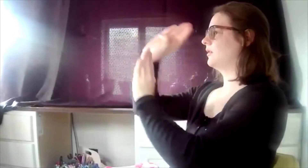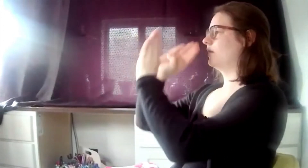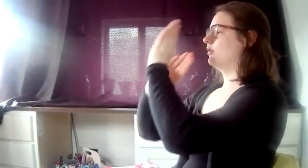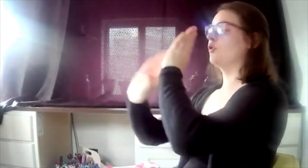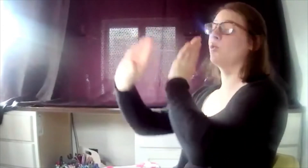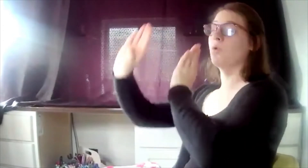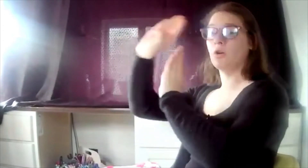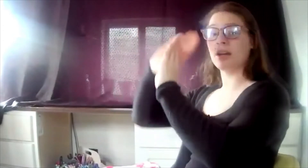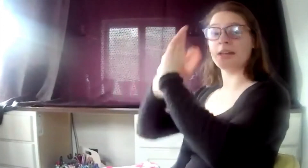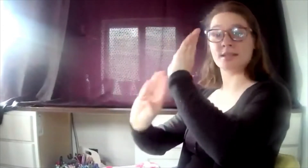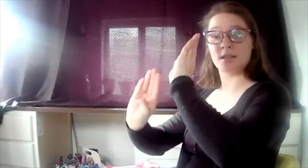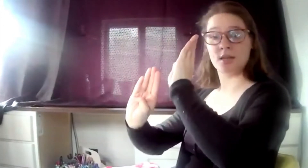The worries,